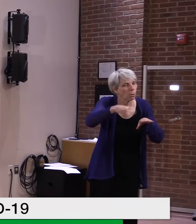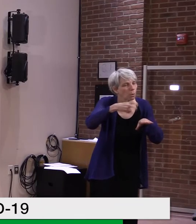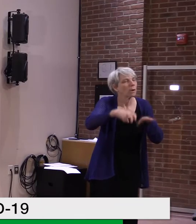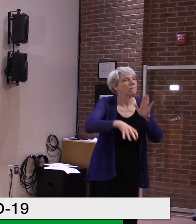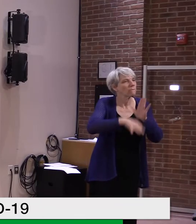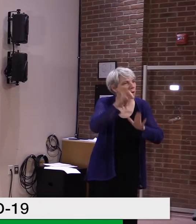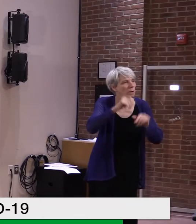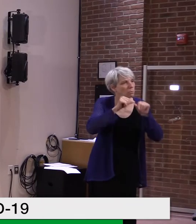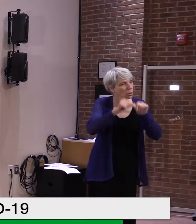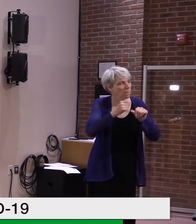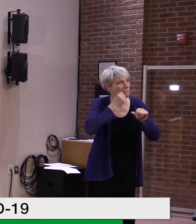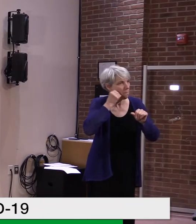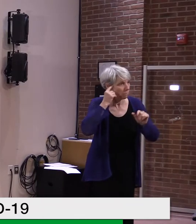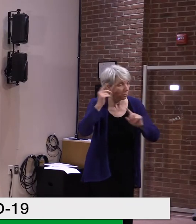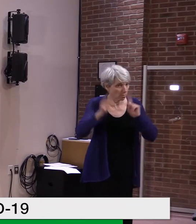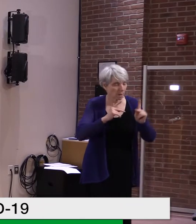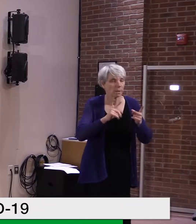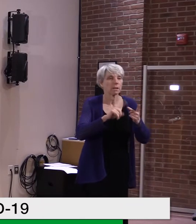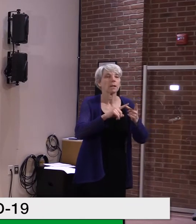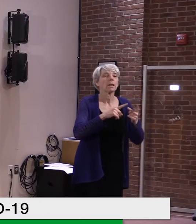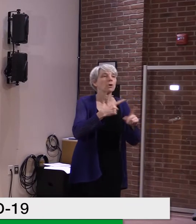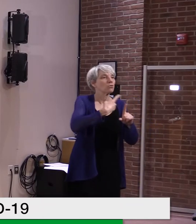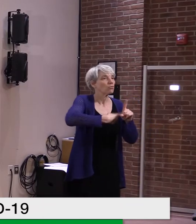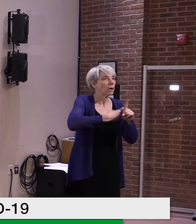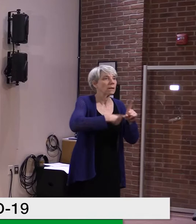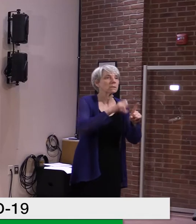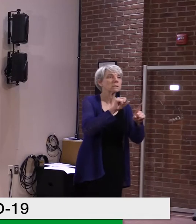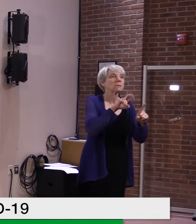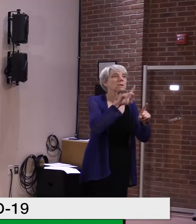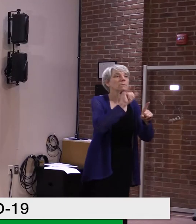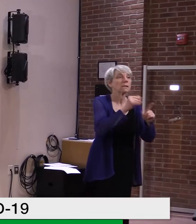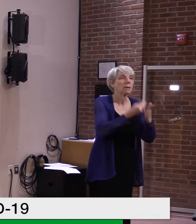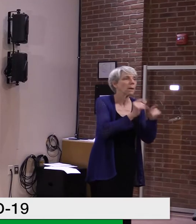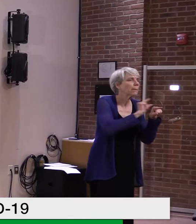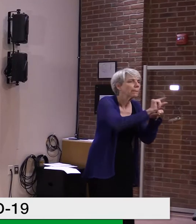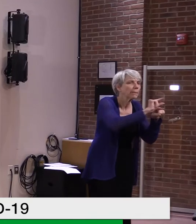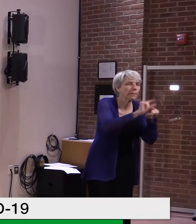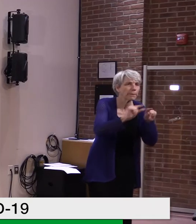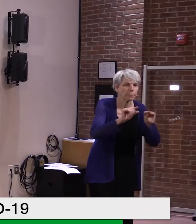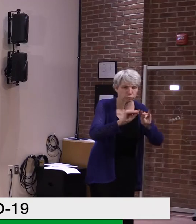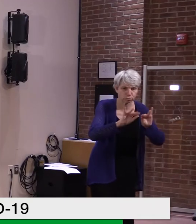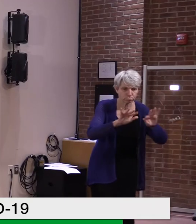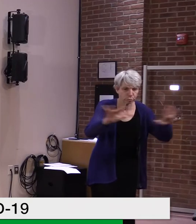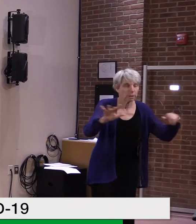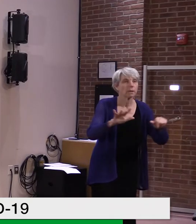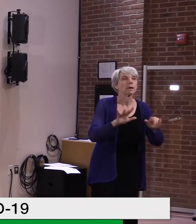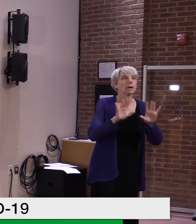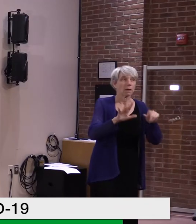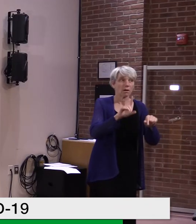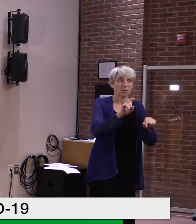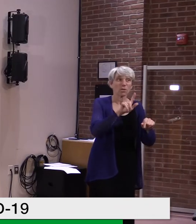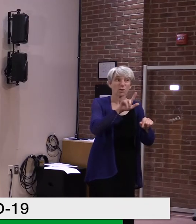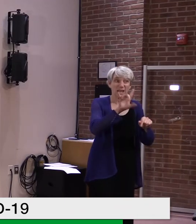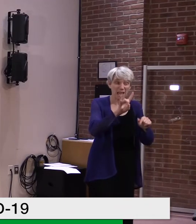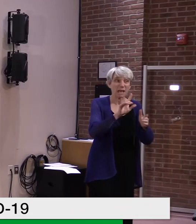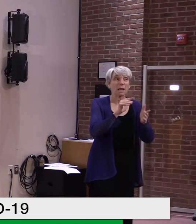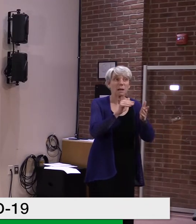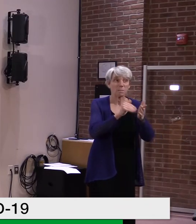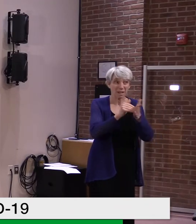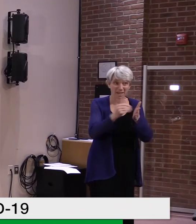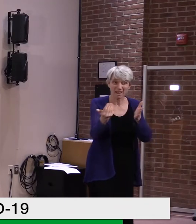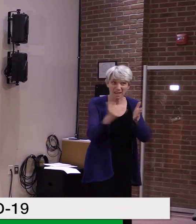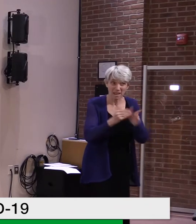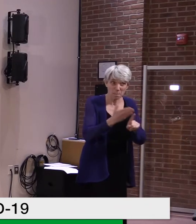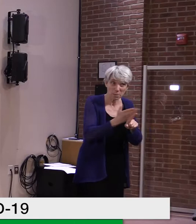permanent housing, and in terms of rental subsidies. $38 million, as opposed to pre-pandemic, which was